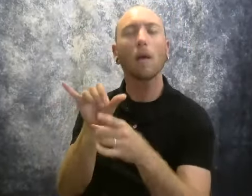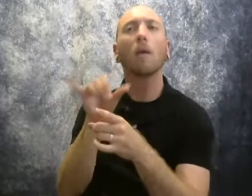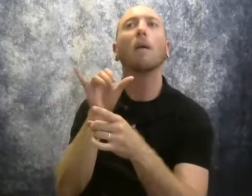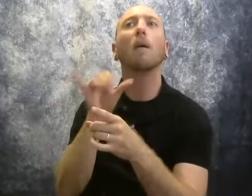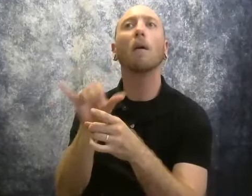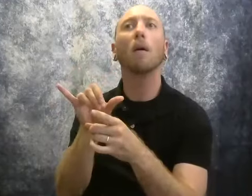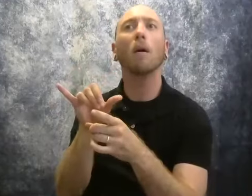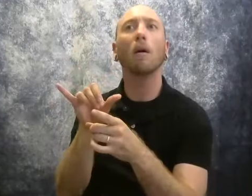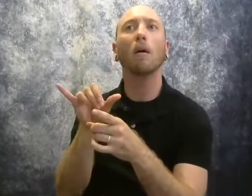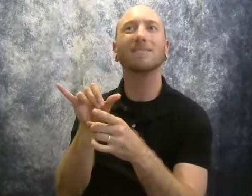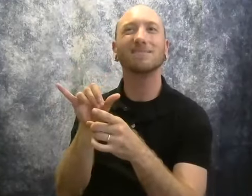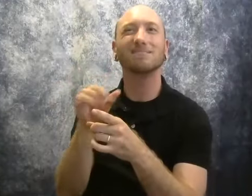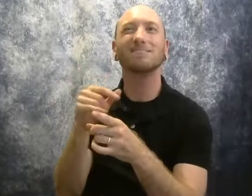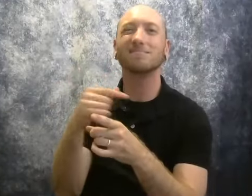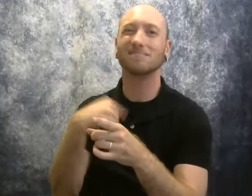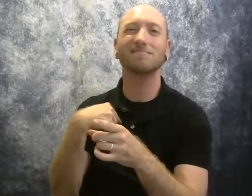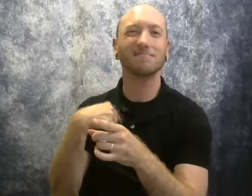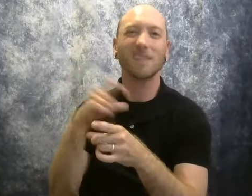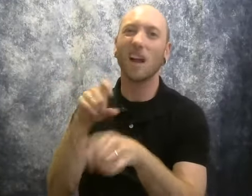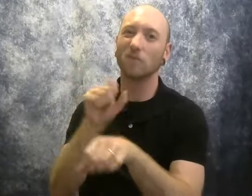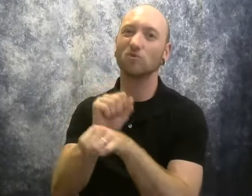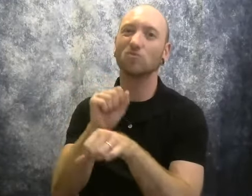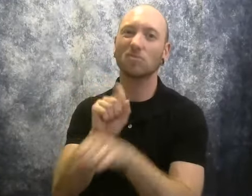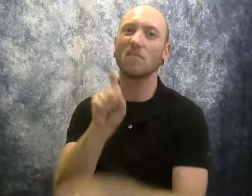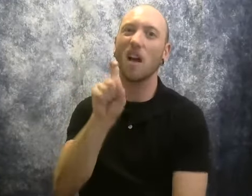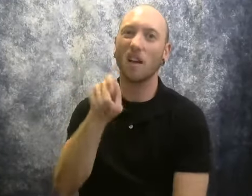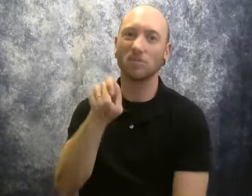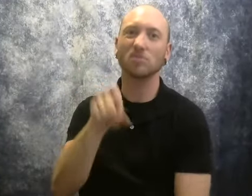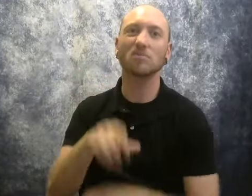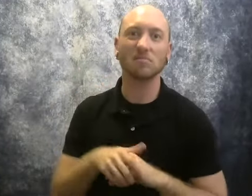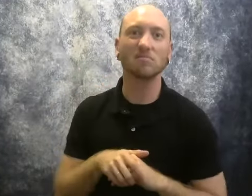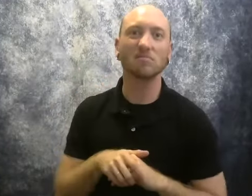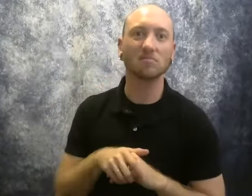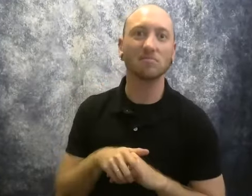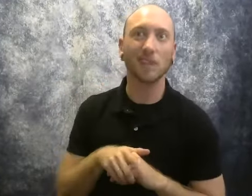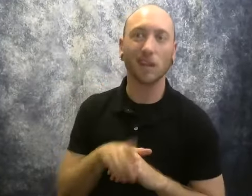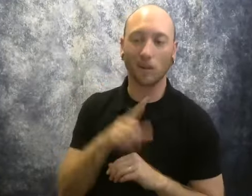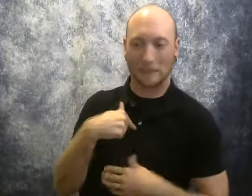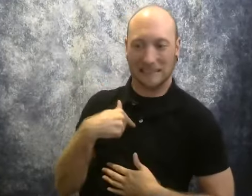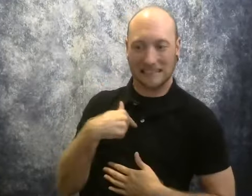really realised I had to do some serious work on